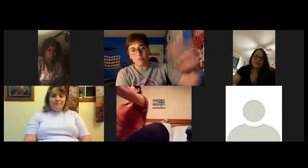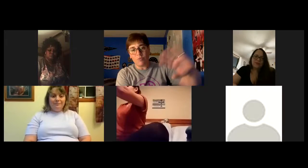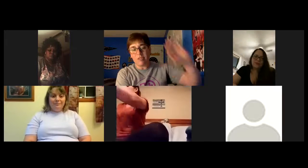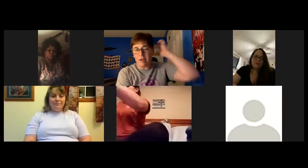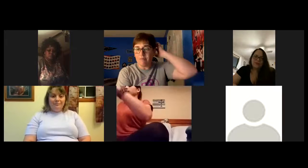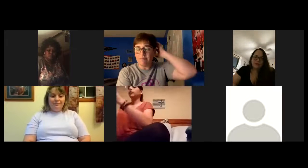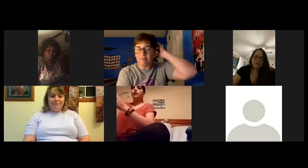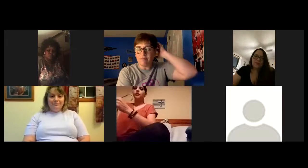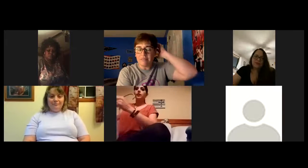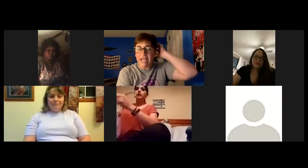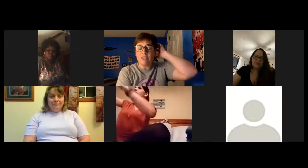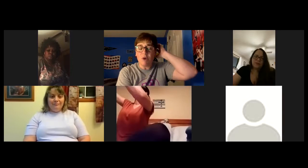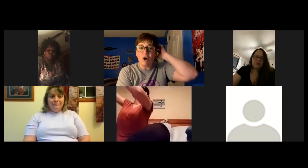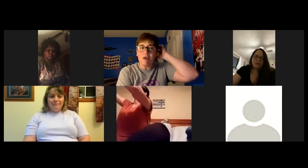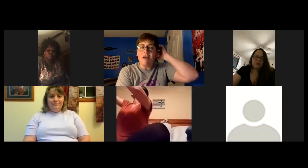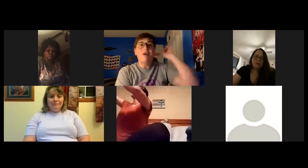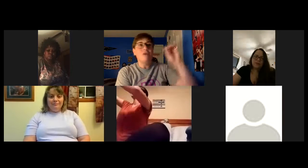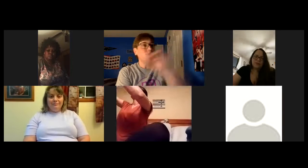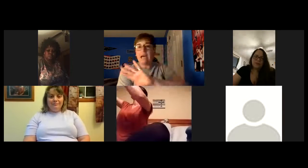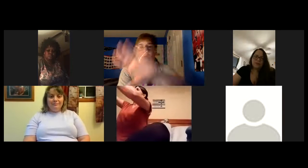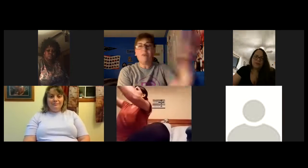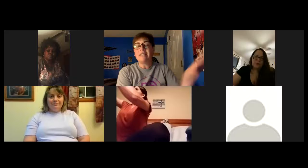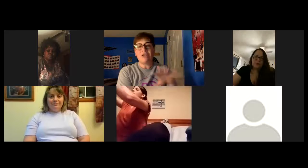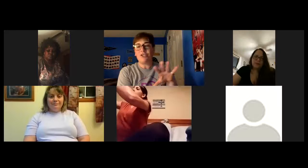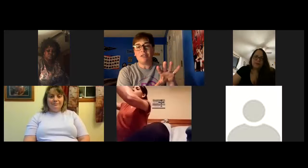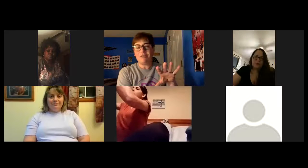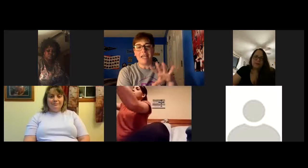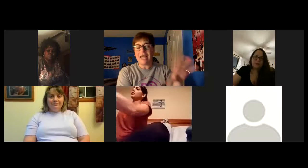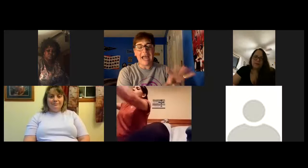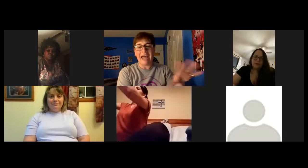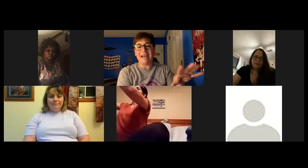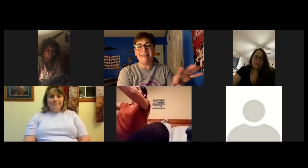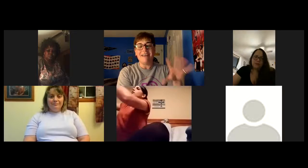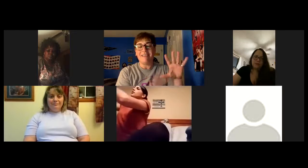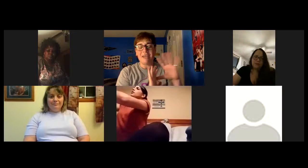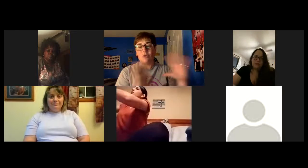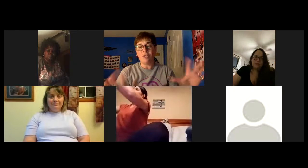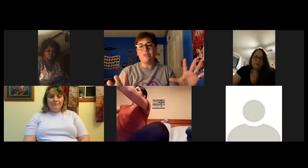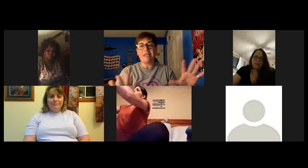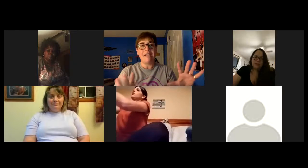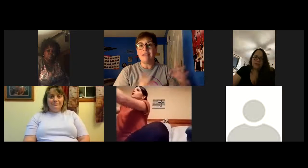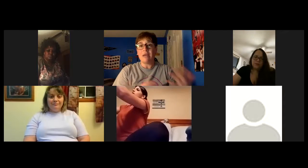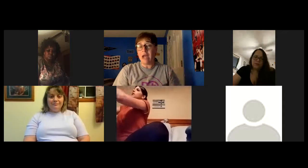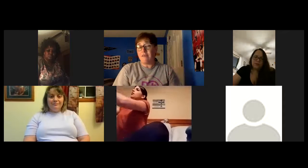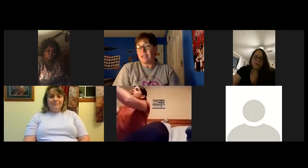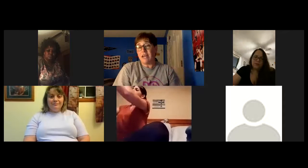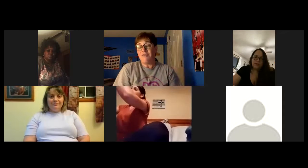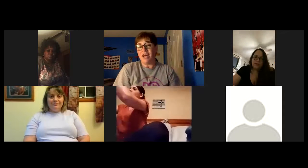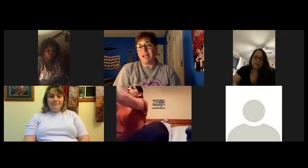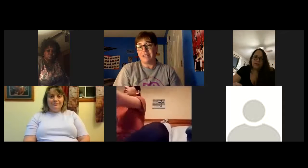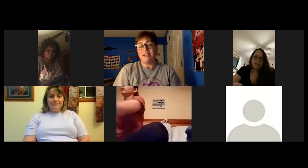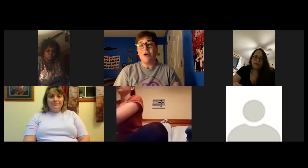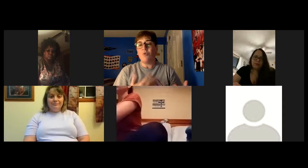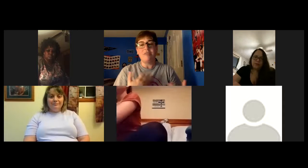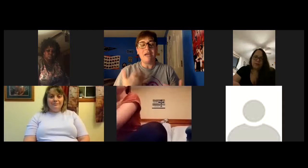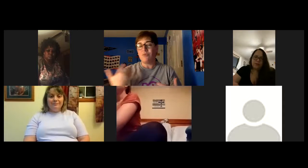know, with Haynes Mall, it was that whole section they had that they were using, and they were having a deaf